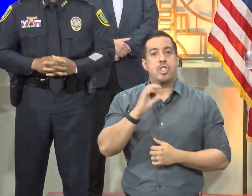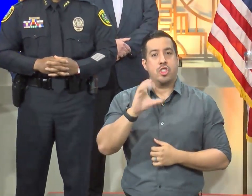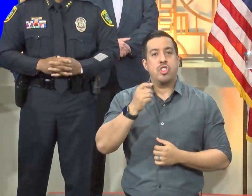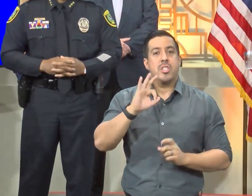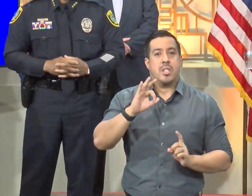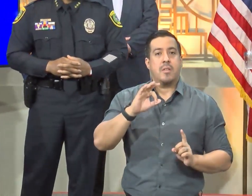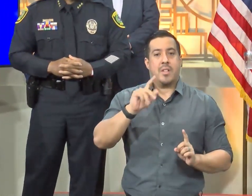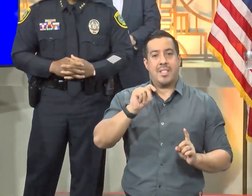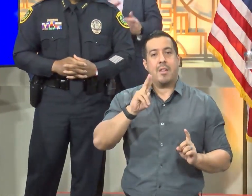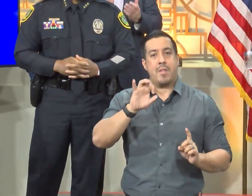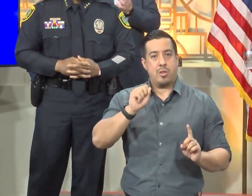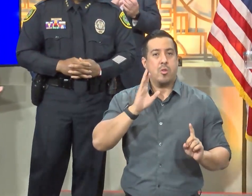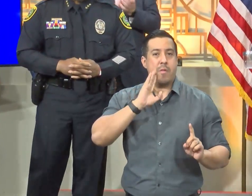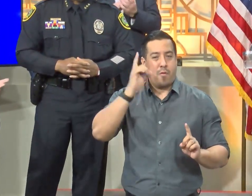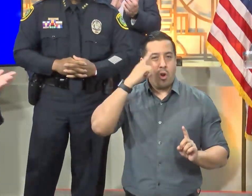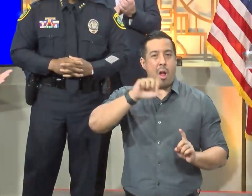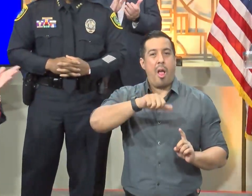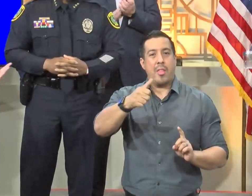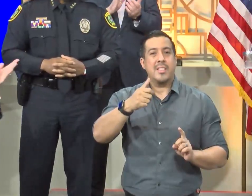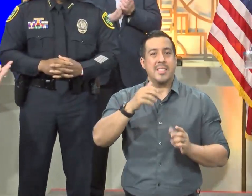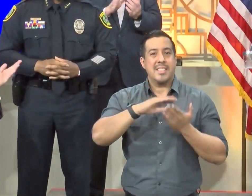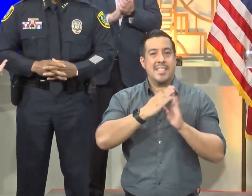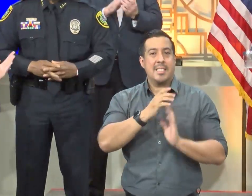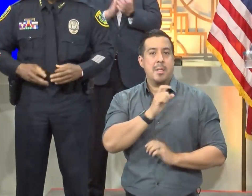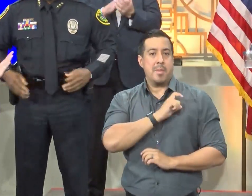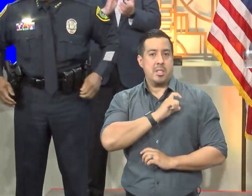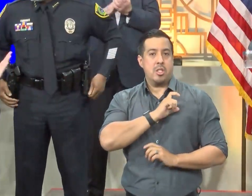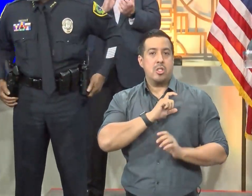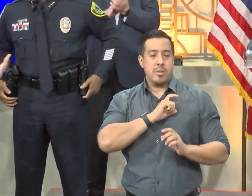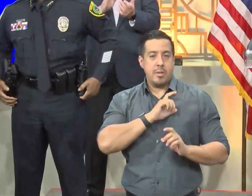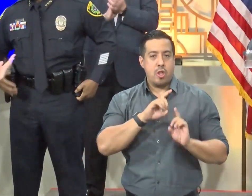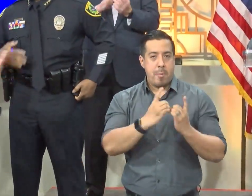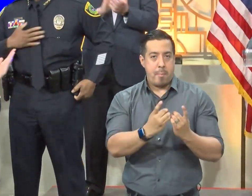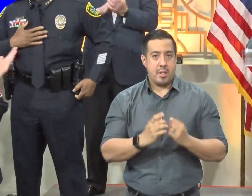the city's next Chief of Police.